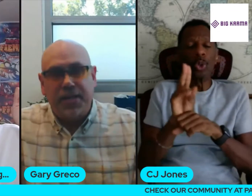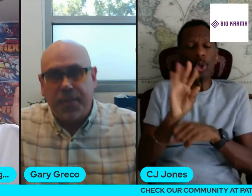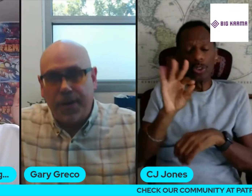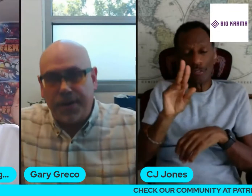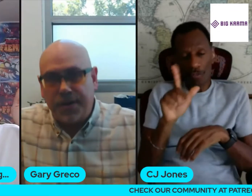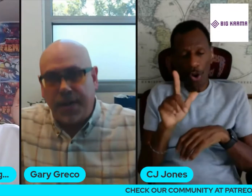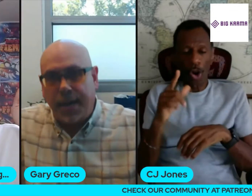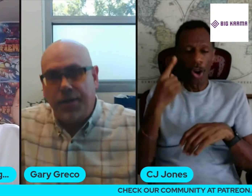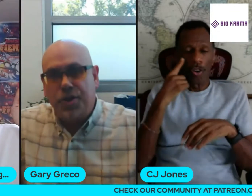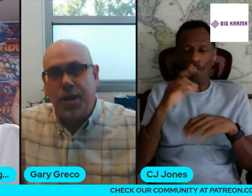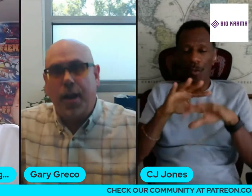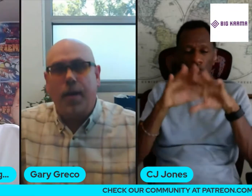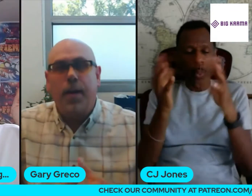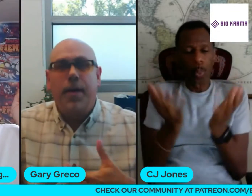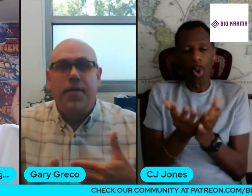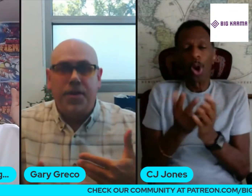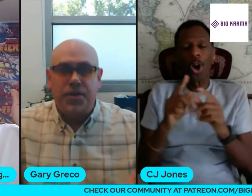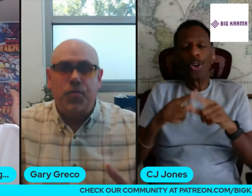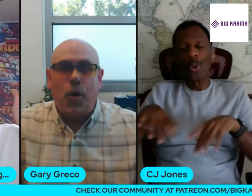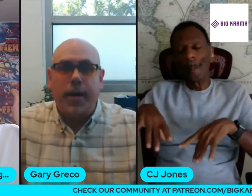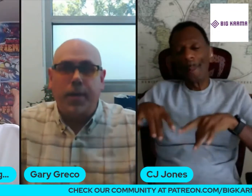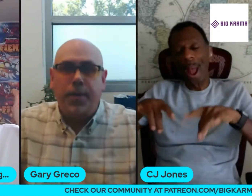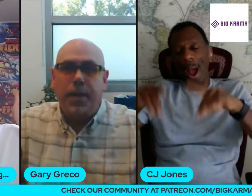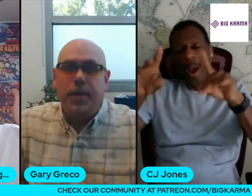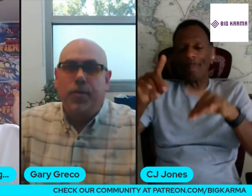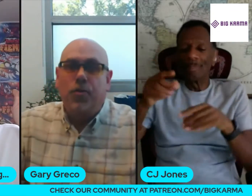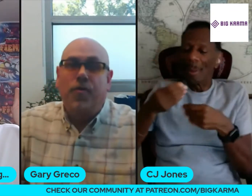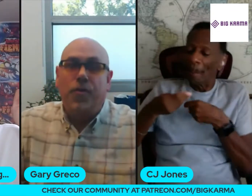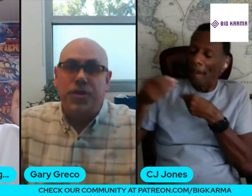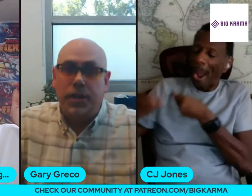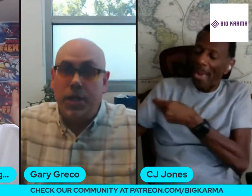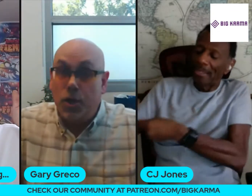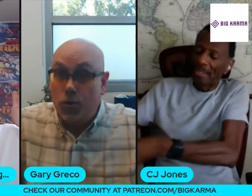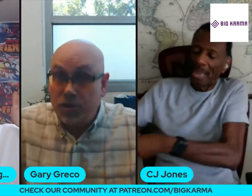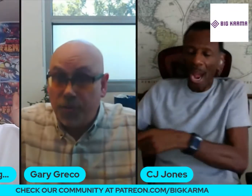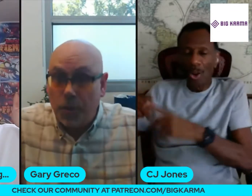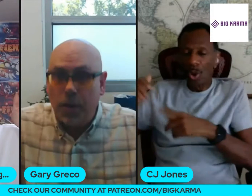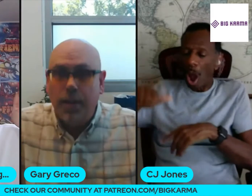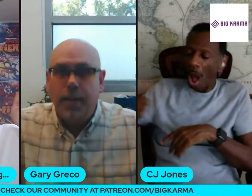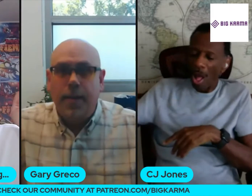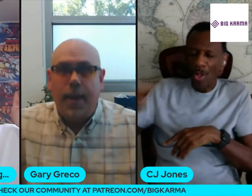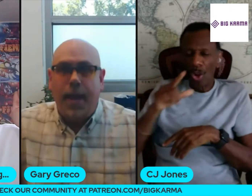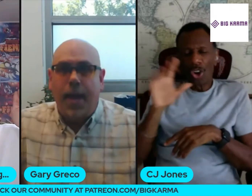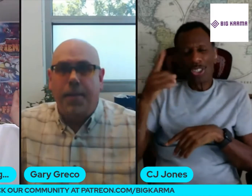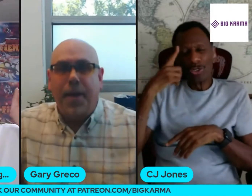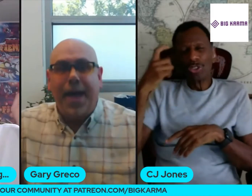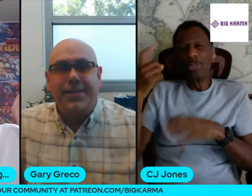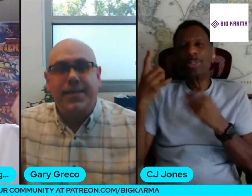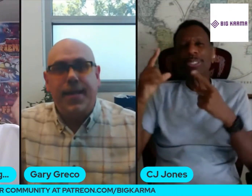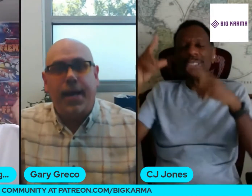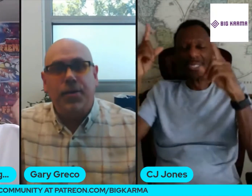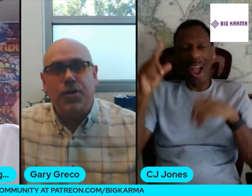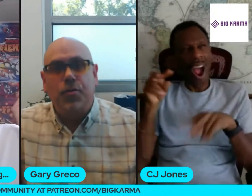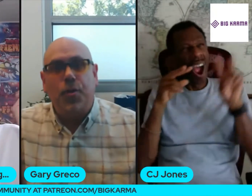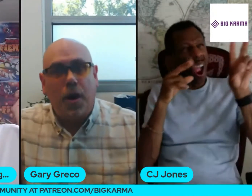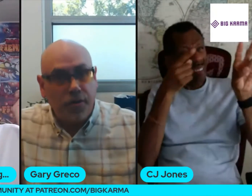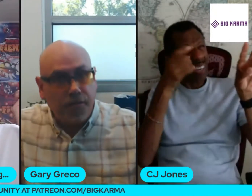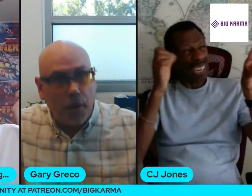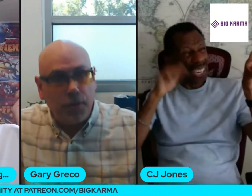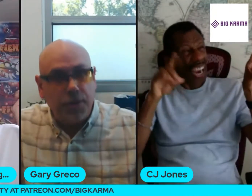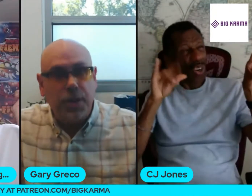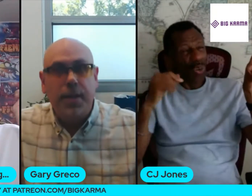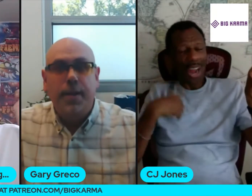my experiences that I can share, this is where I could be universally useful and pass this on to